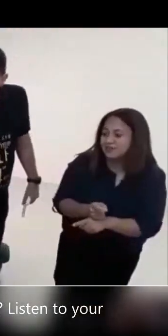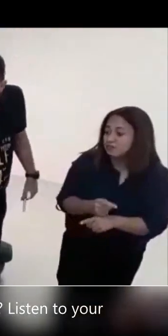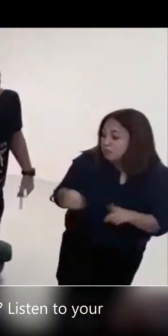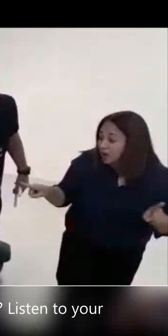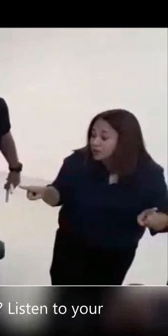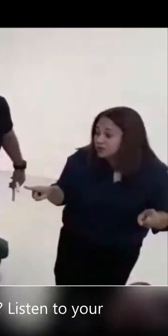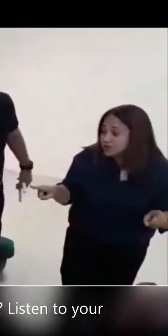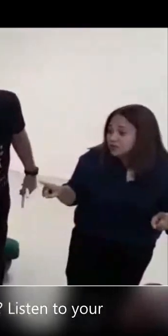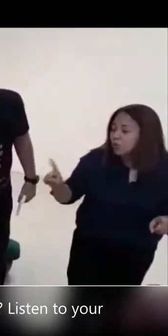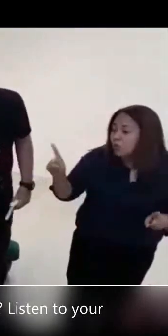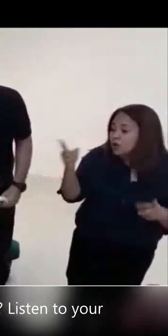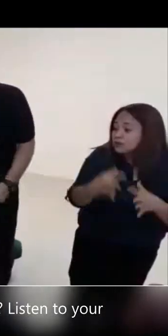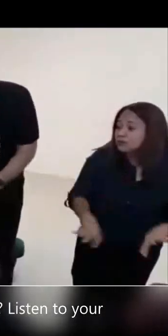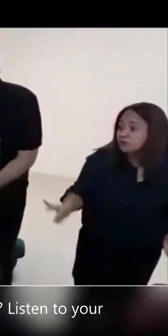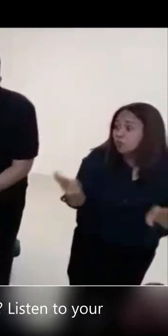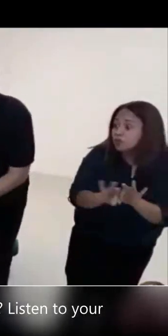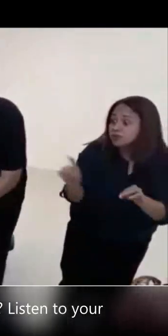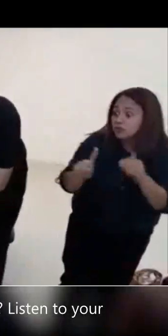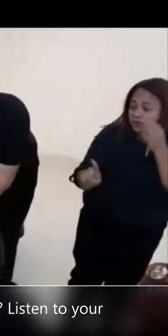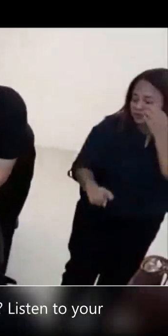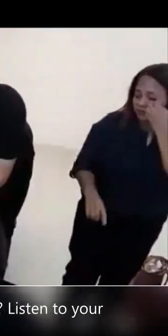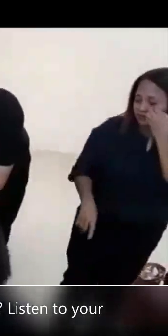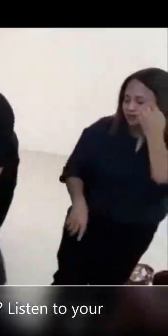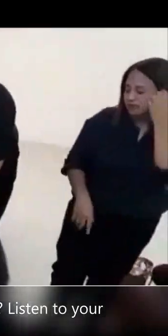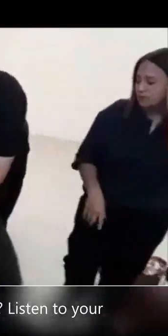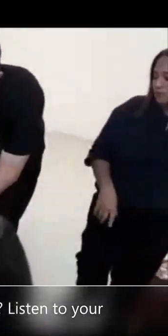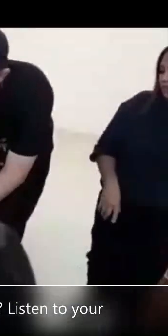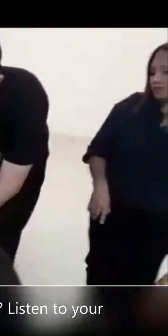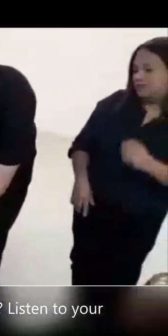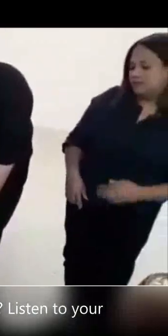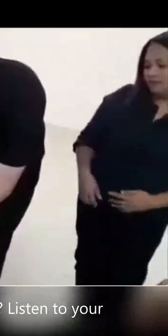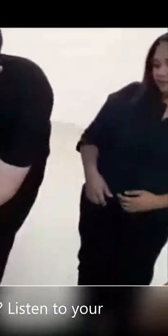But what is important also?